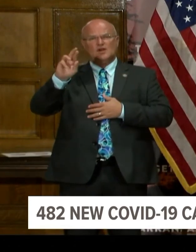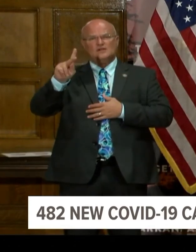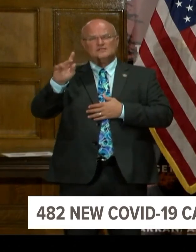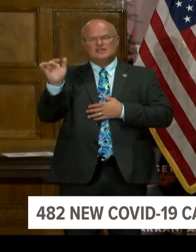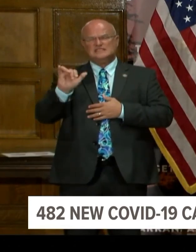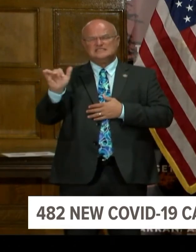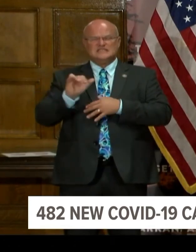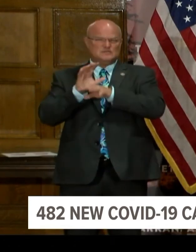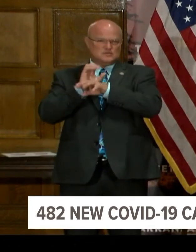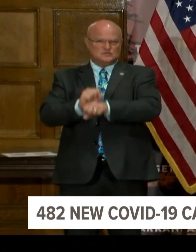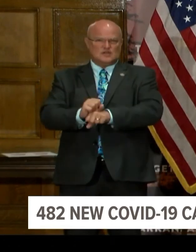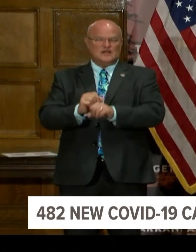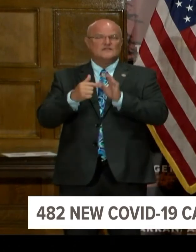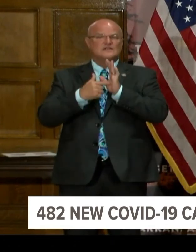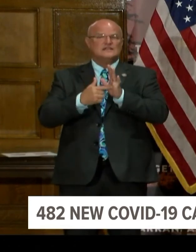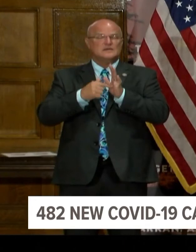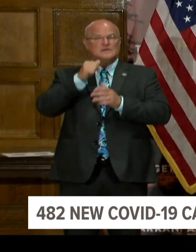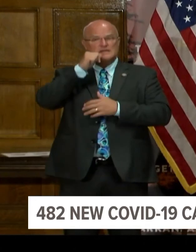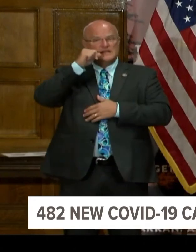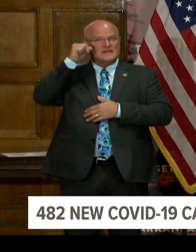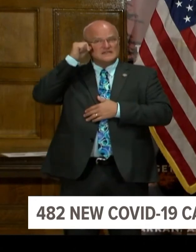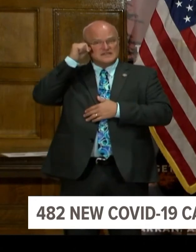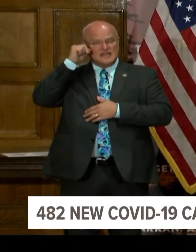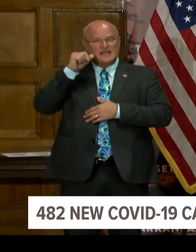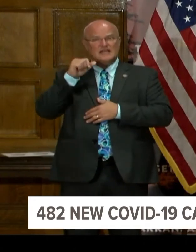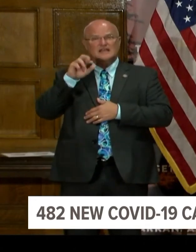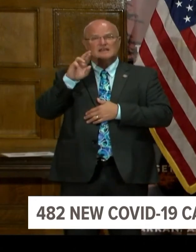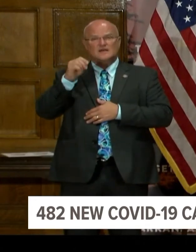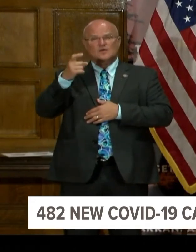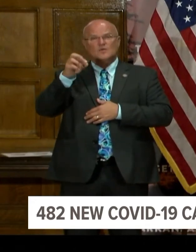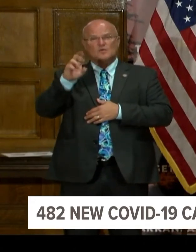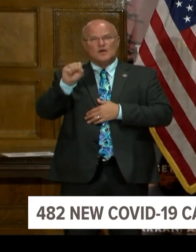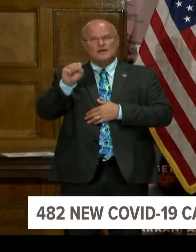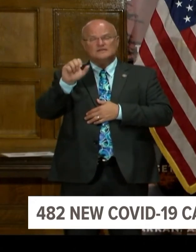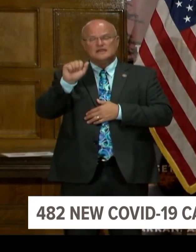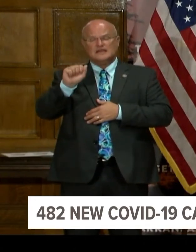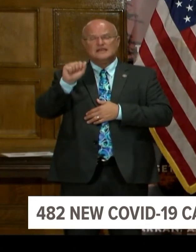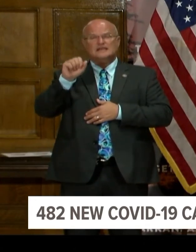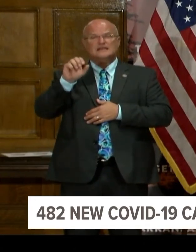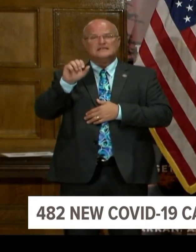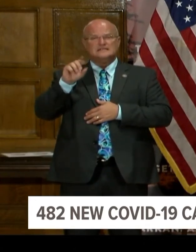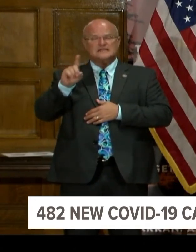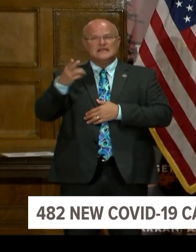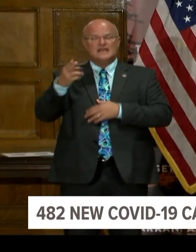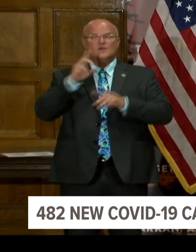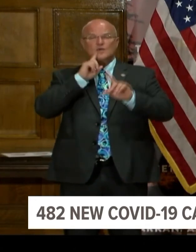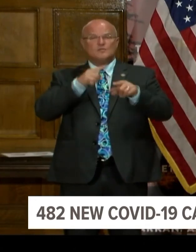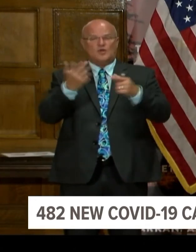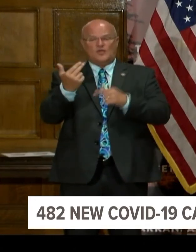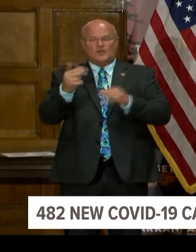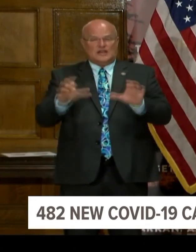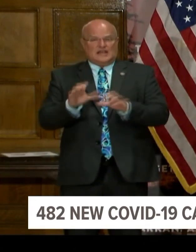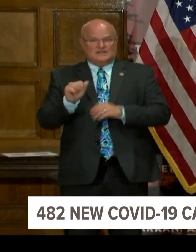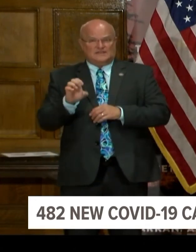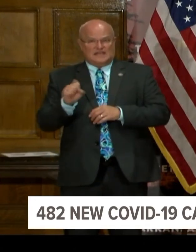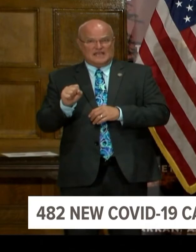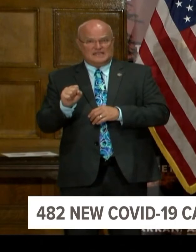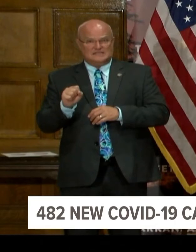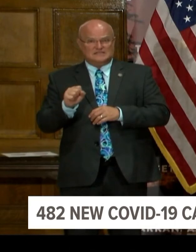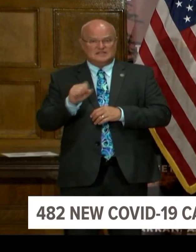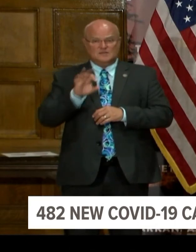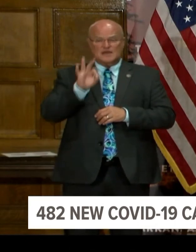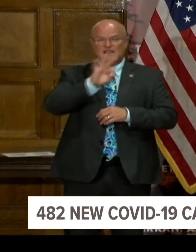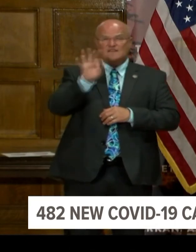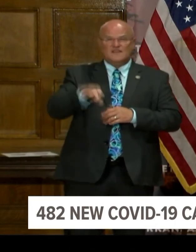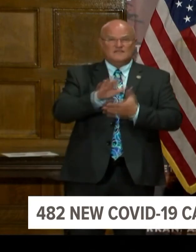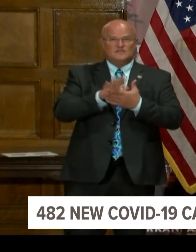similar trend. For example, yesterday, Bentonville and Rogers, the ADH report reported 13 active cases, though in the Bentonville School